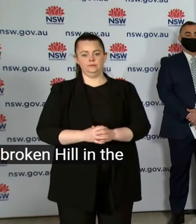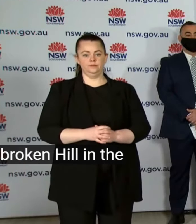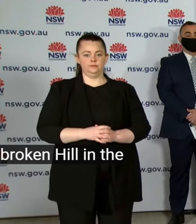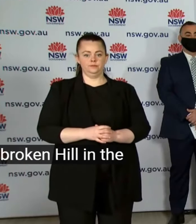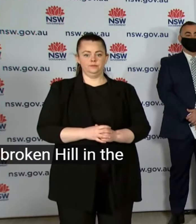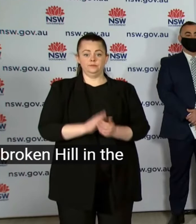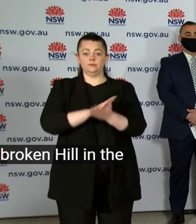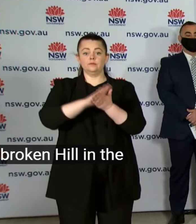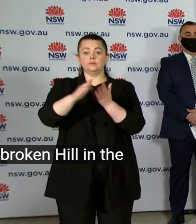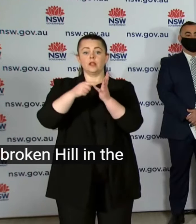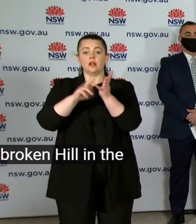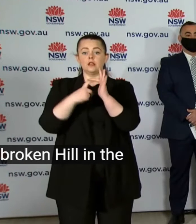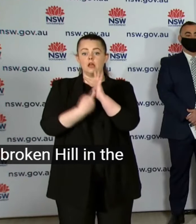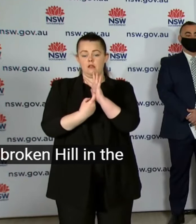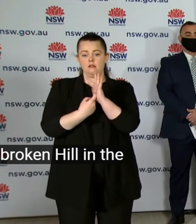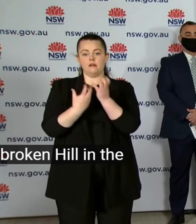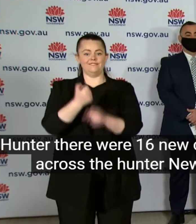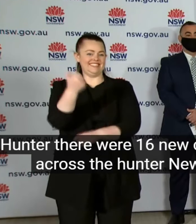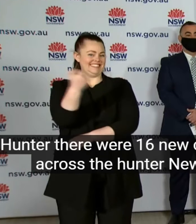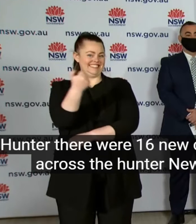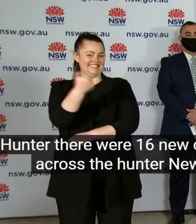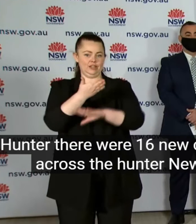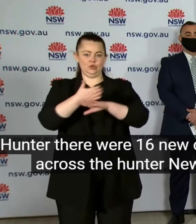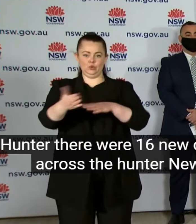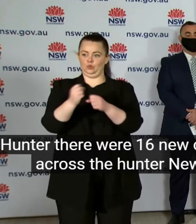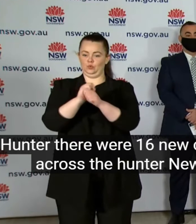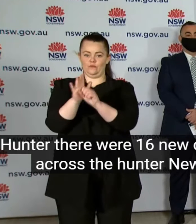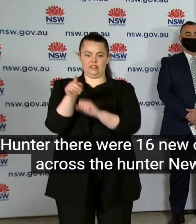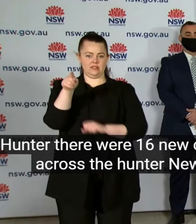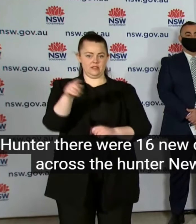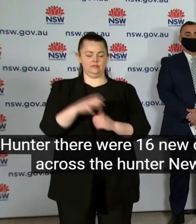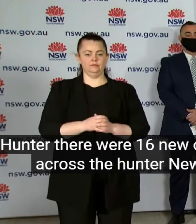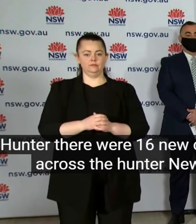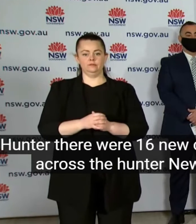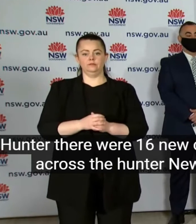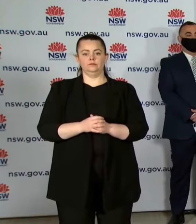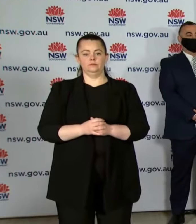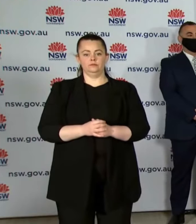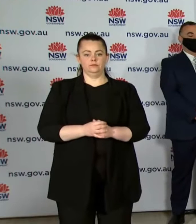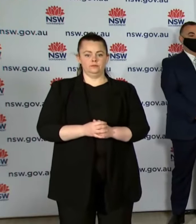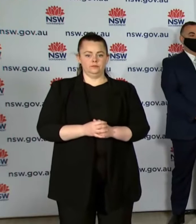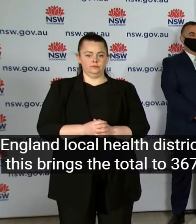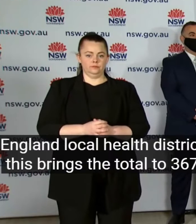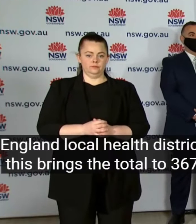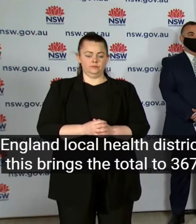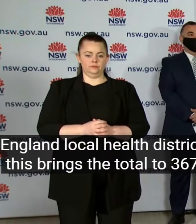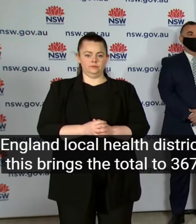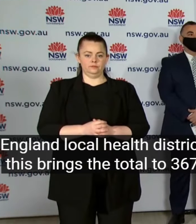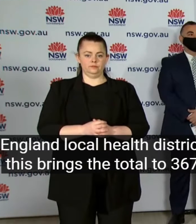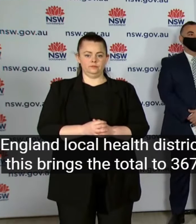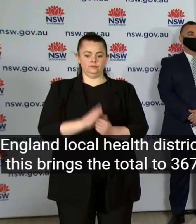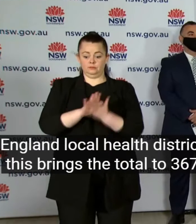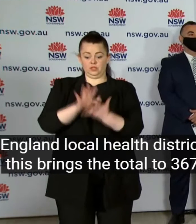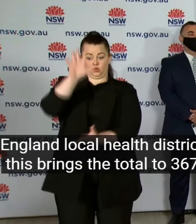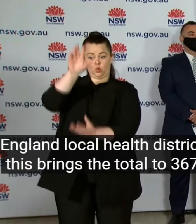In the Hunter, there were 16 new cases across the Hunter, New England Local Health District. This brings